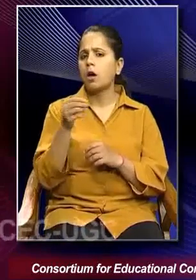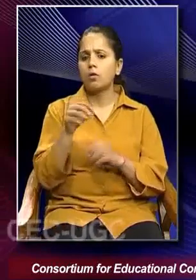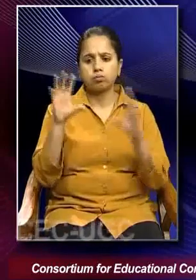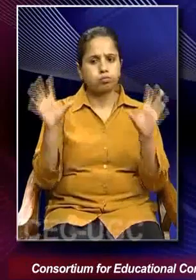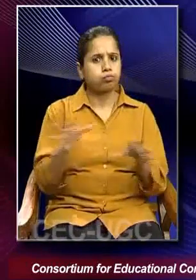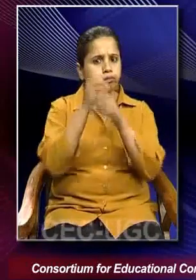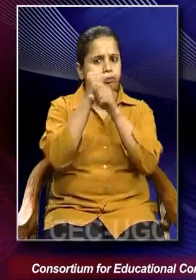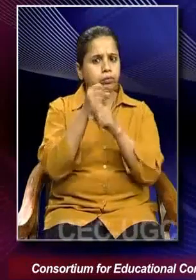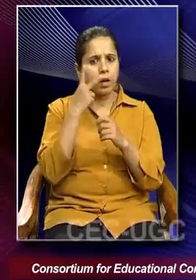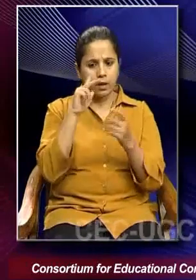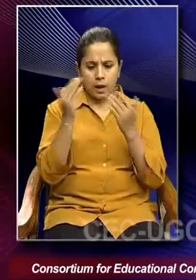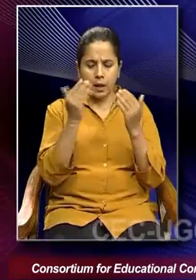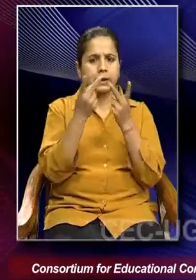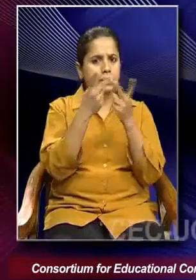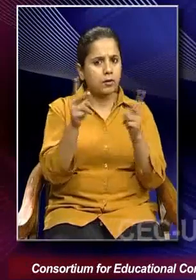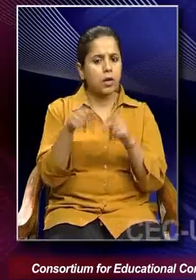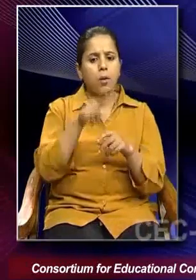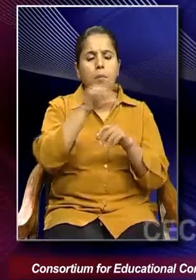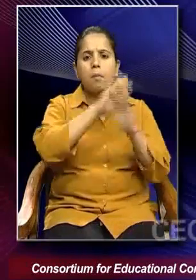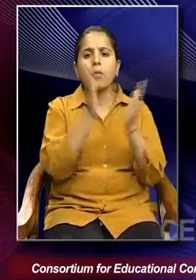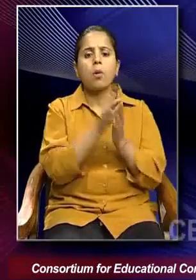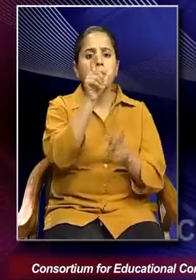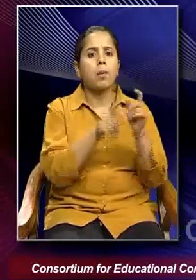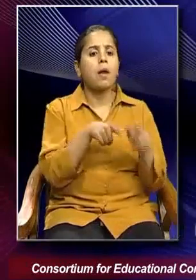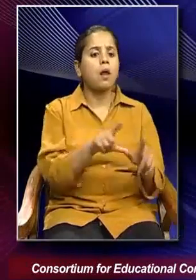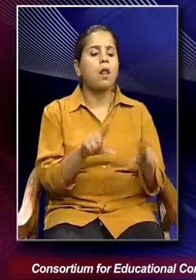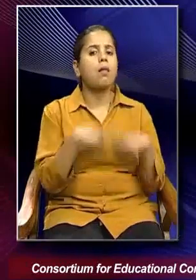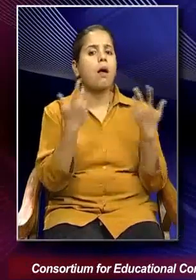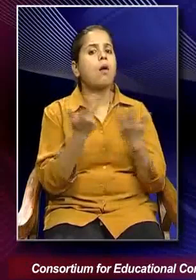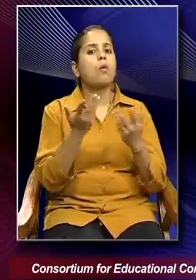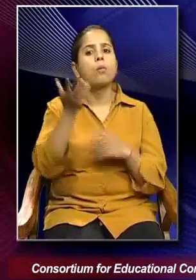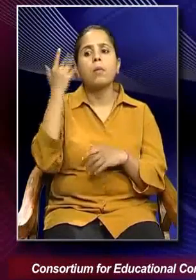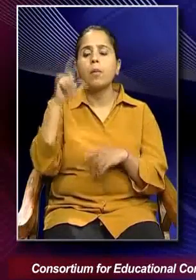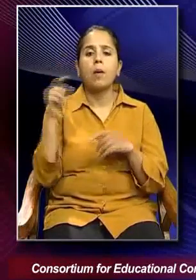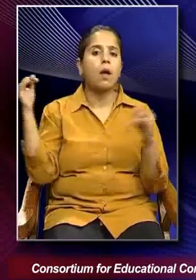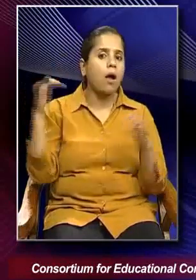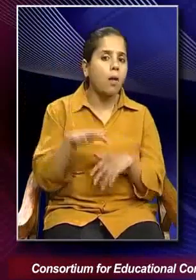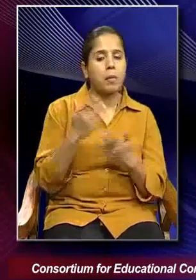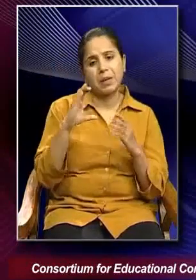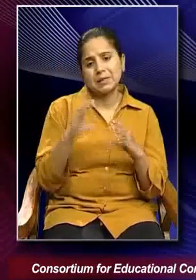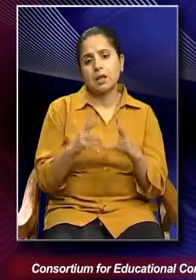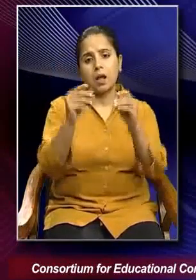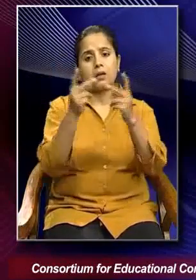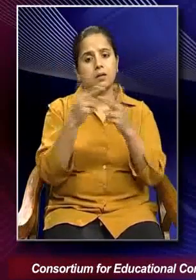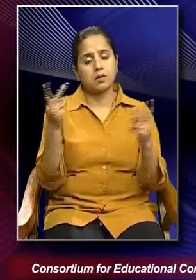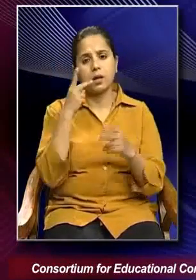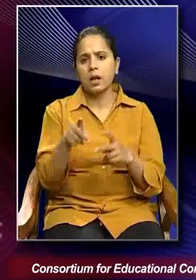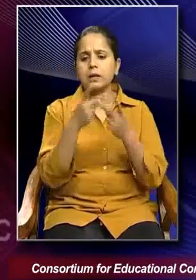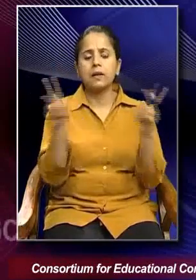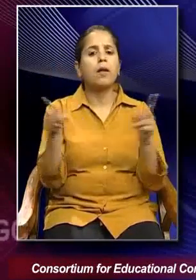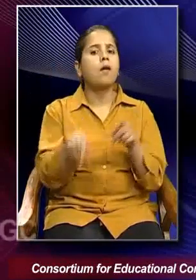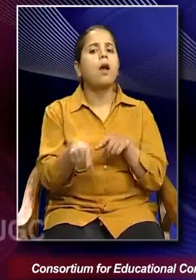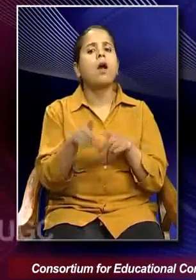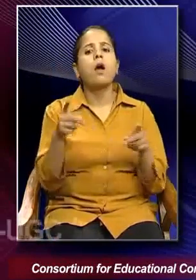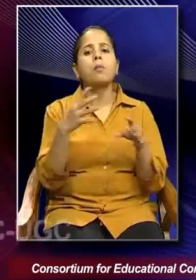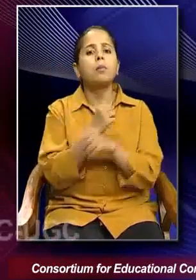and they take the difference between the total population at a given point of time, maybe due to census, and then the difference between total